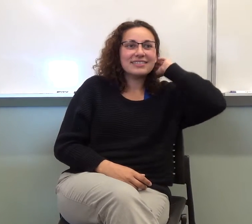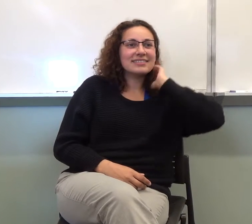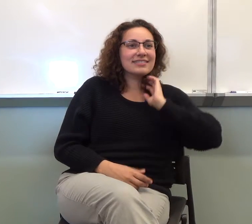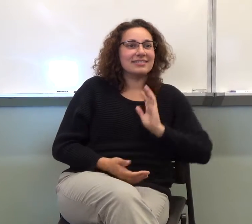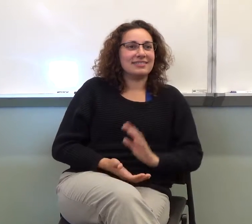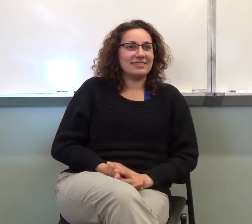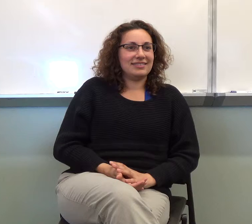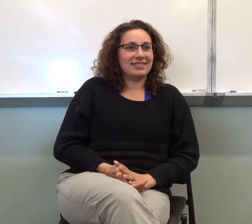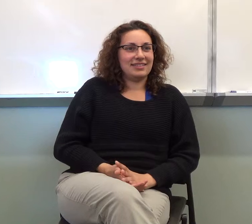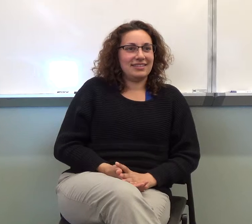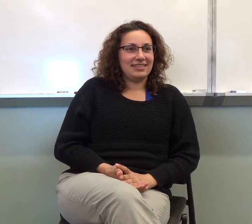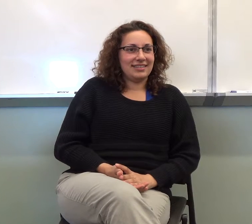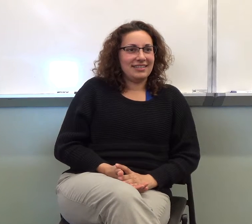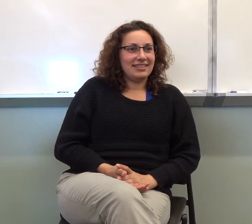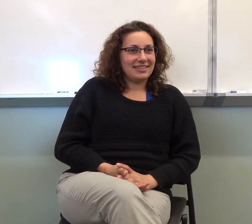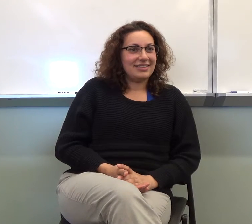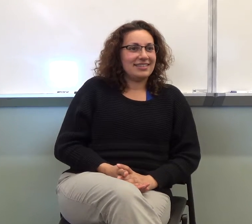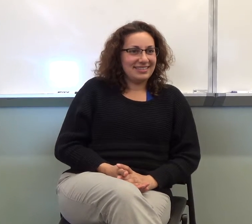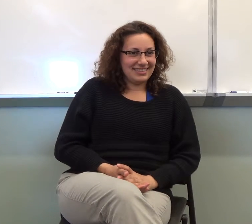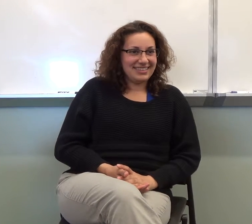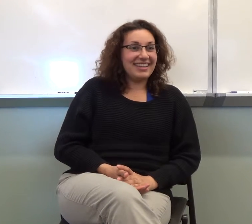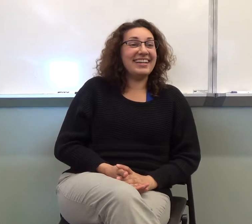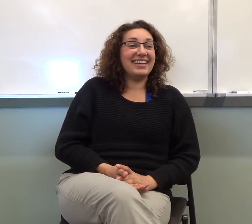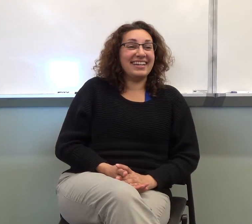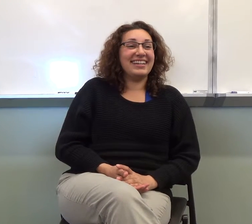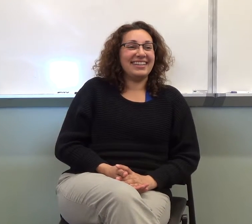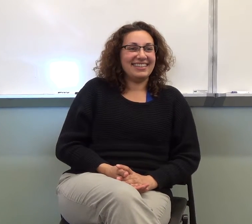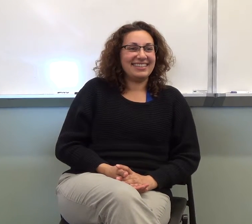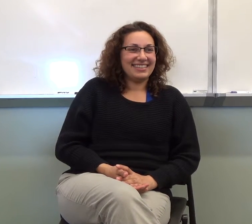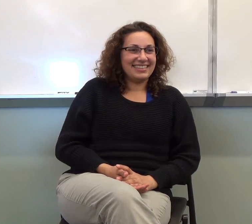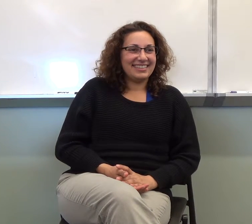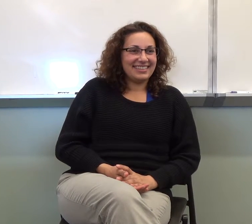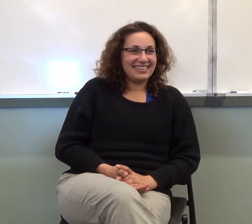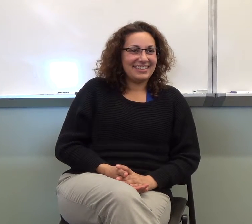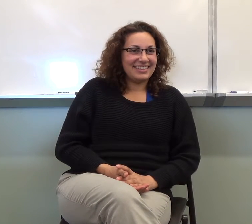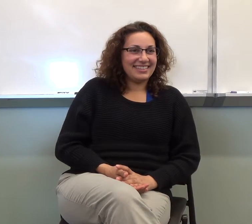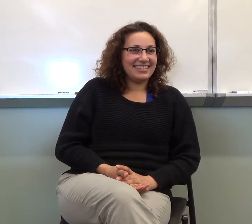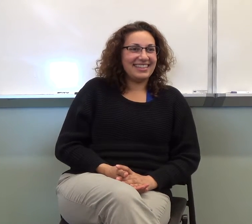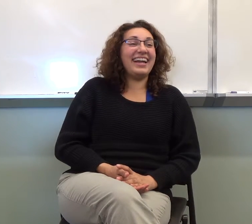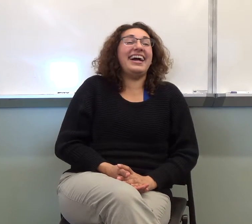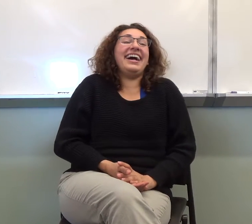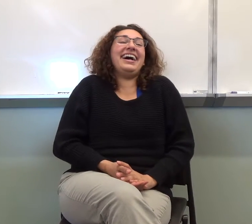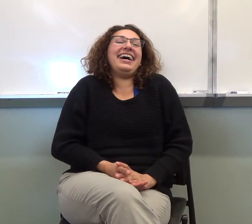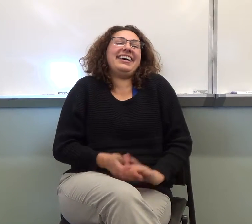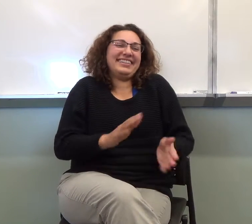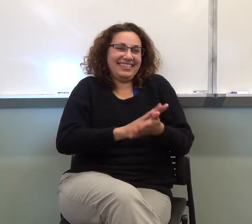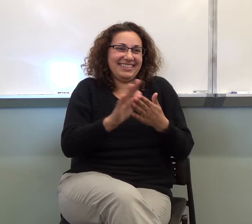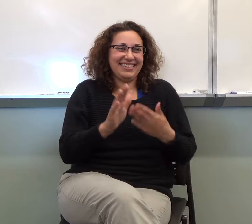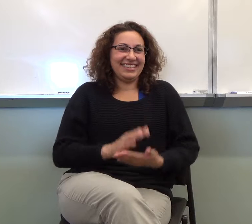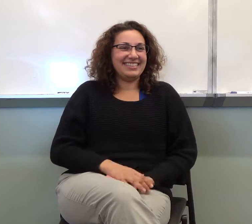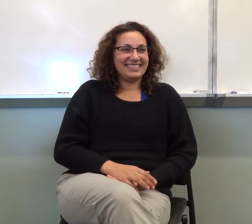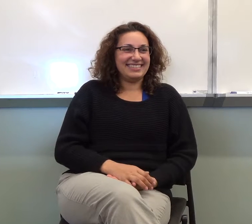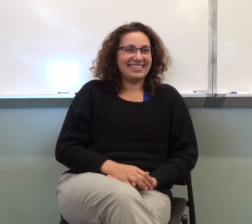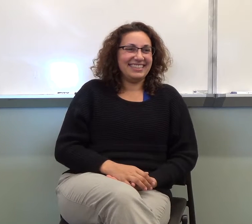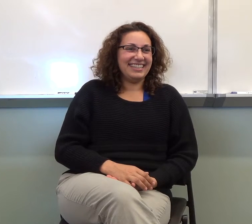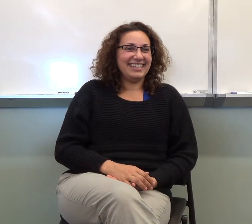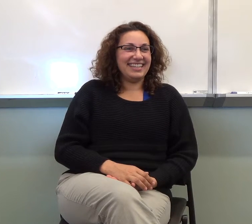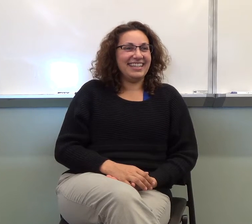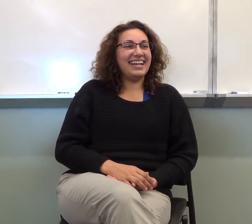oh, never mind, they start at 3:30. So you guys, Technically, if we stick to the schedule, there won't be